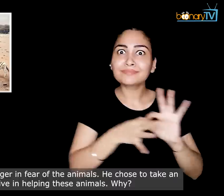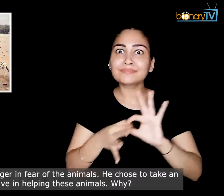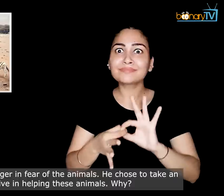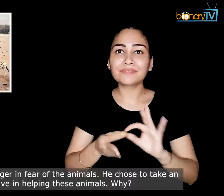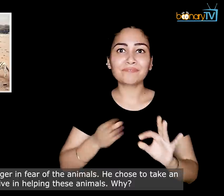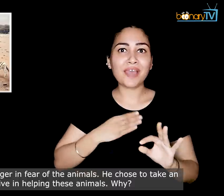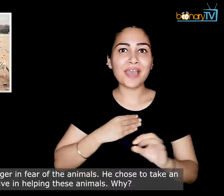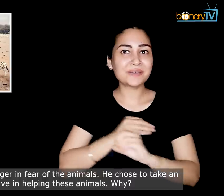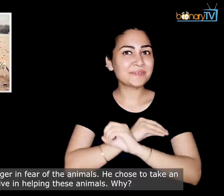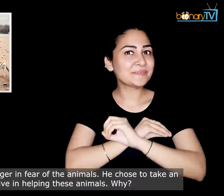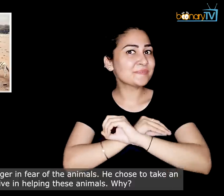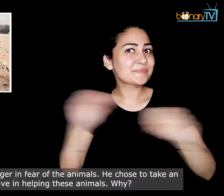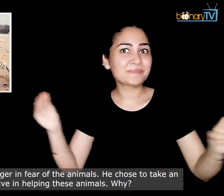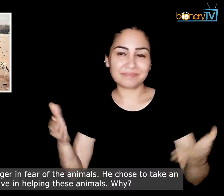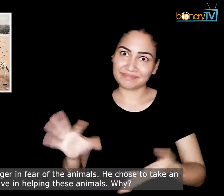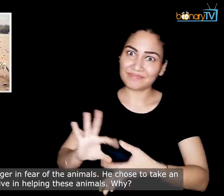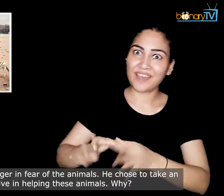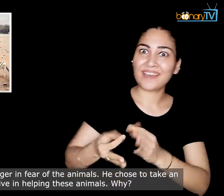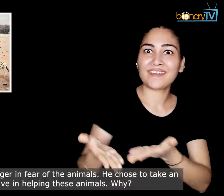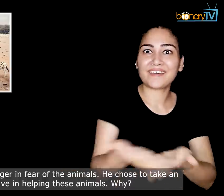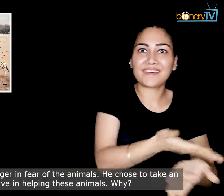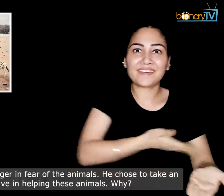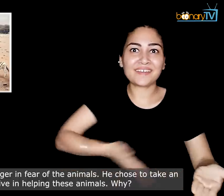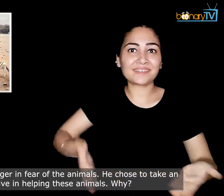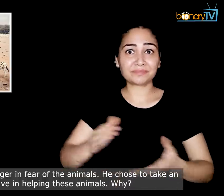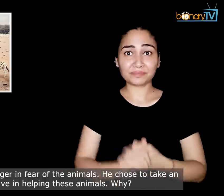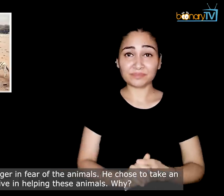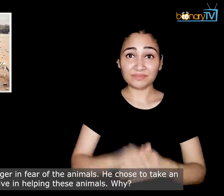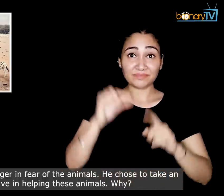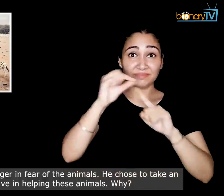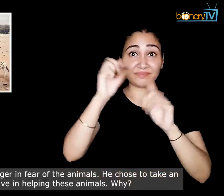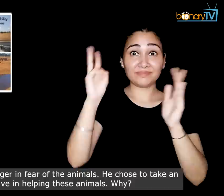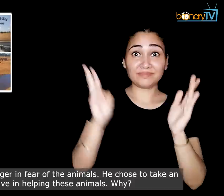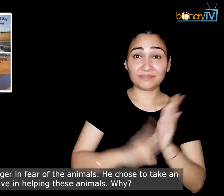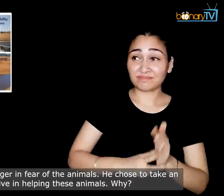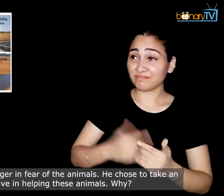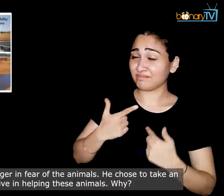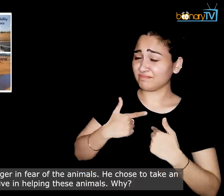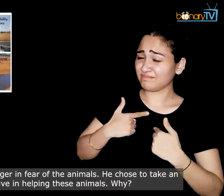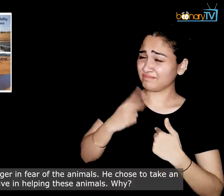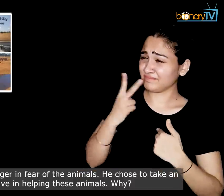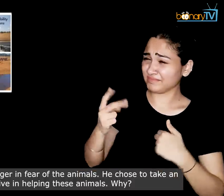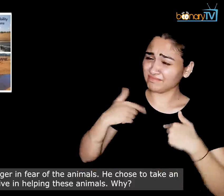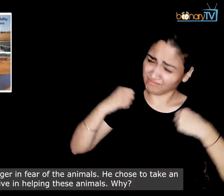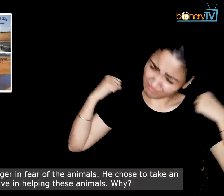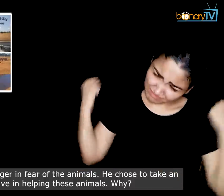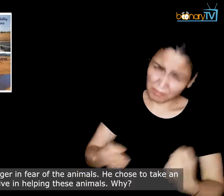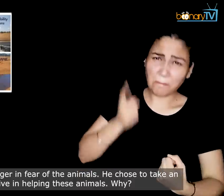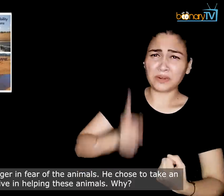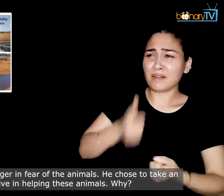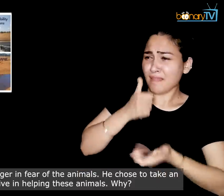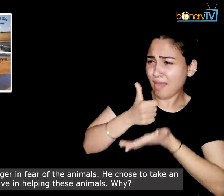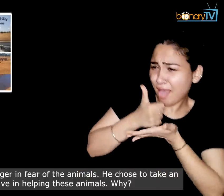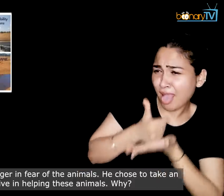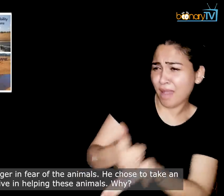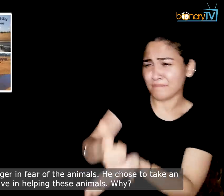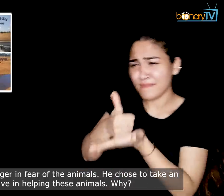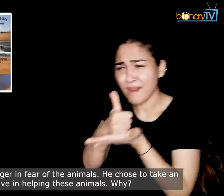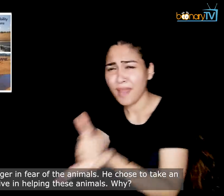Patrick was no longer in fear of the animals. He chose to take an initiative in helping these